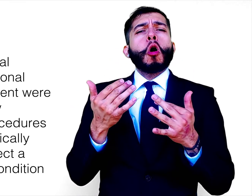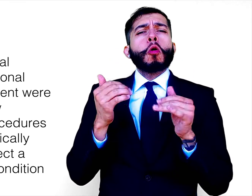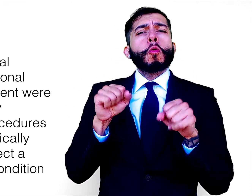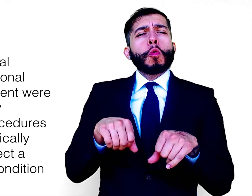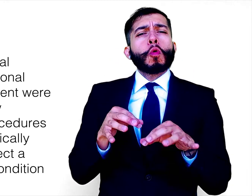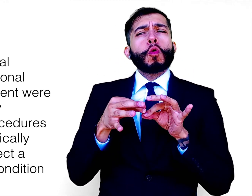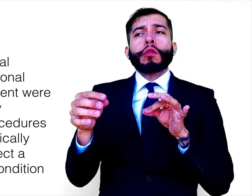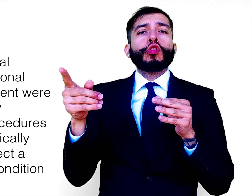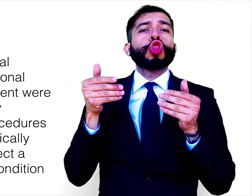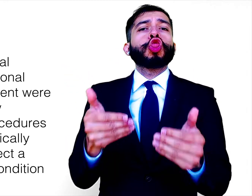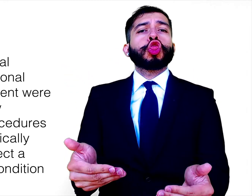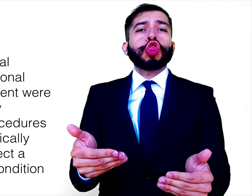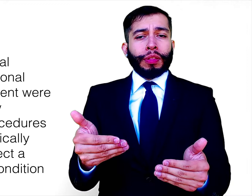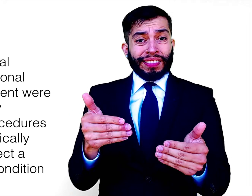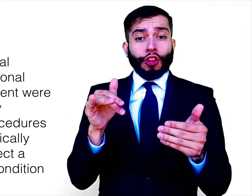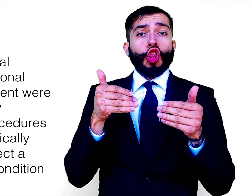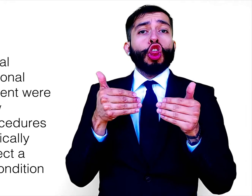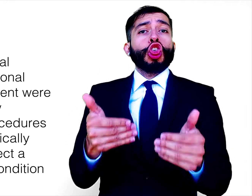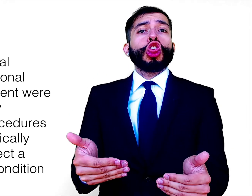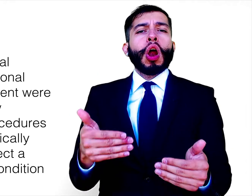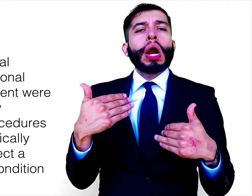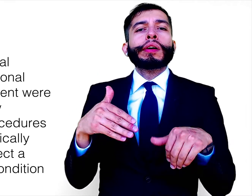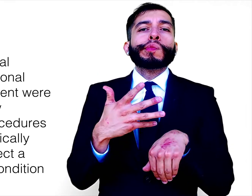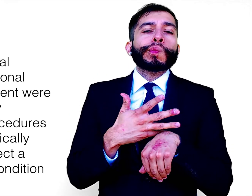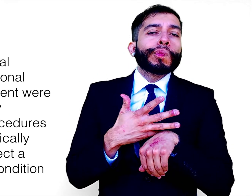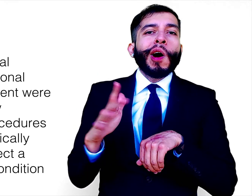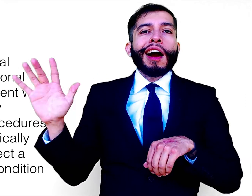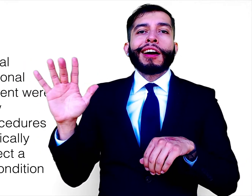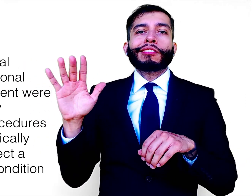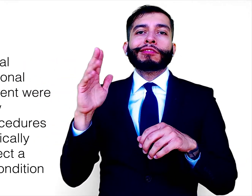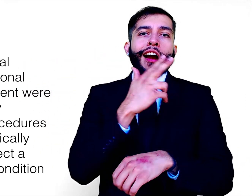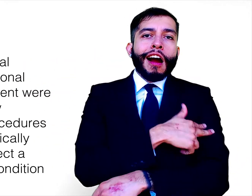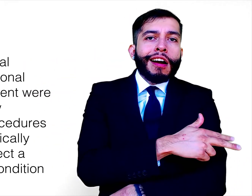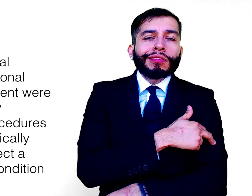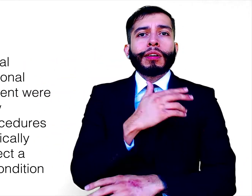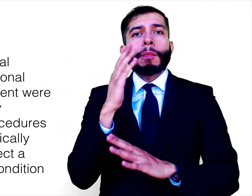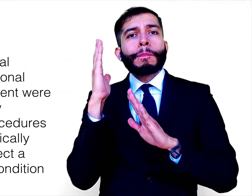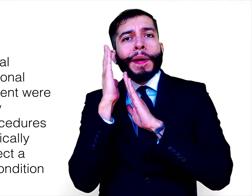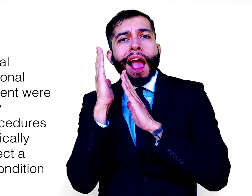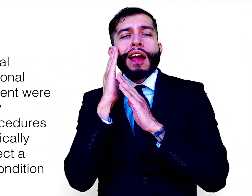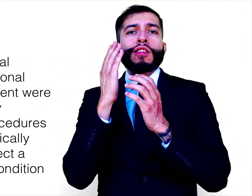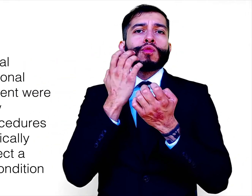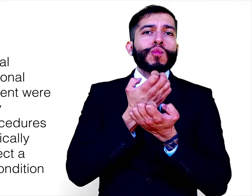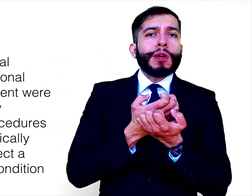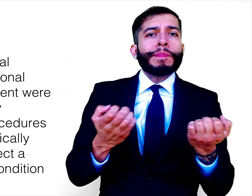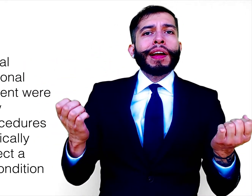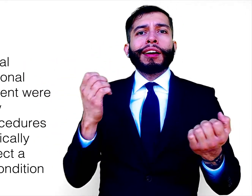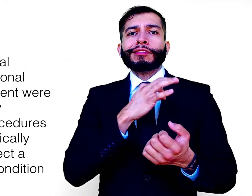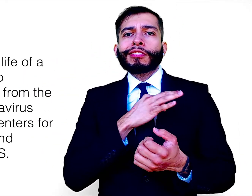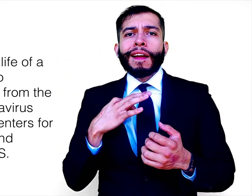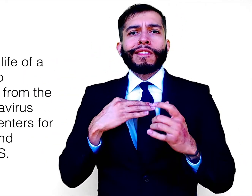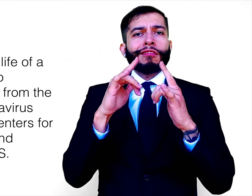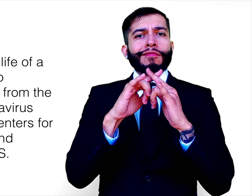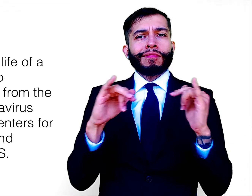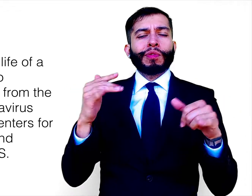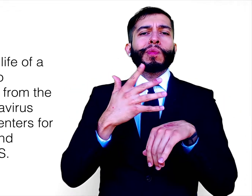contrary to recommendations from the President's Coronavirus Task Force, the Centers for